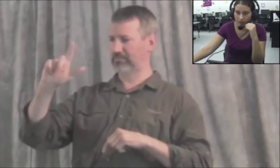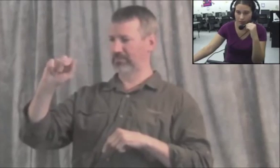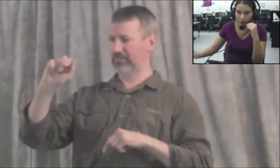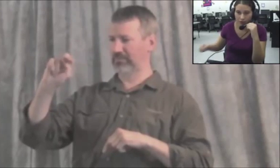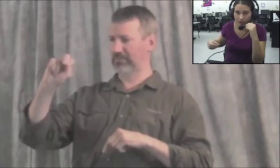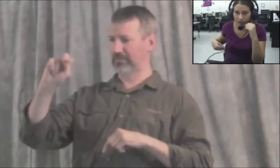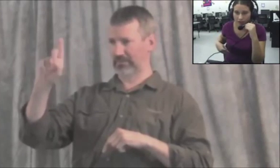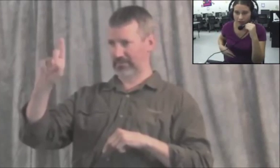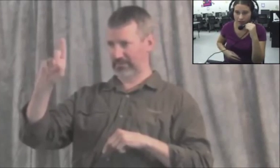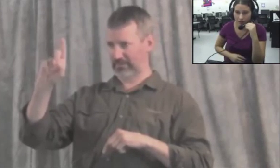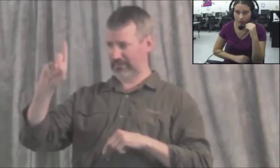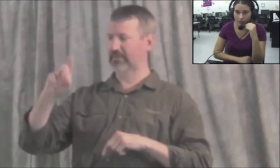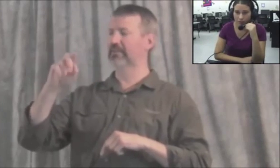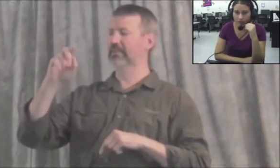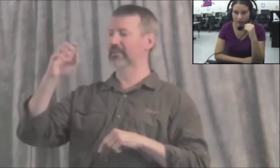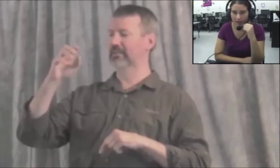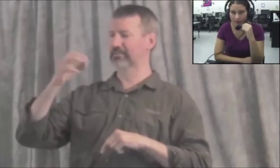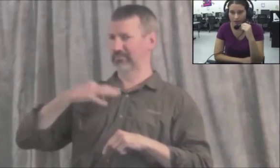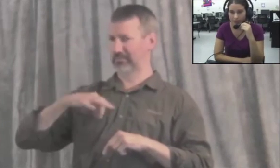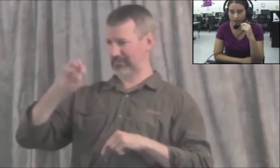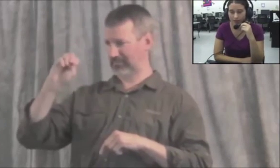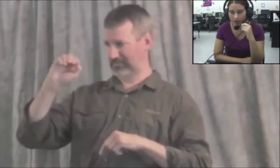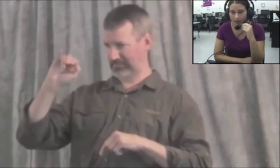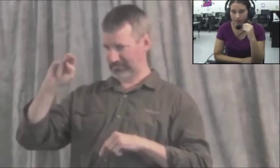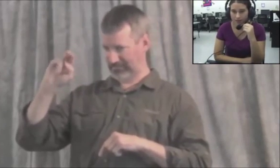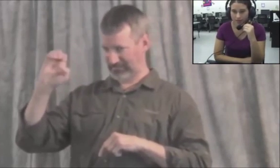and I am right now in South Portland,